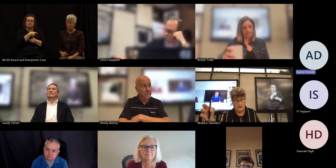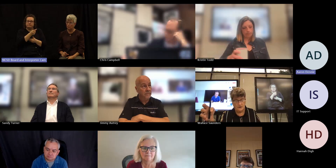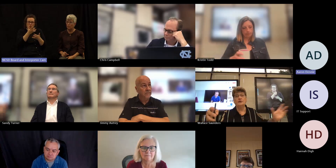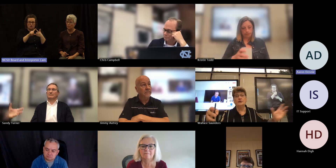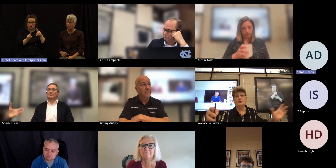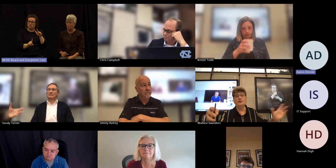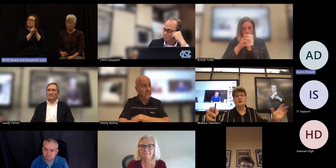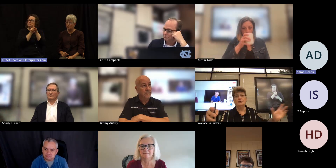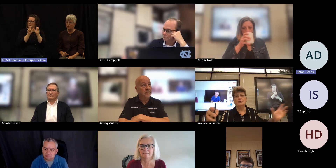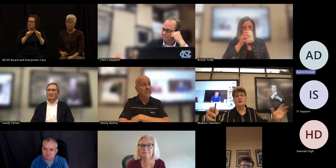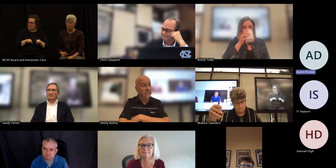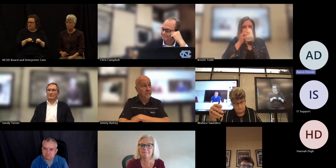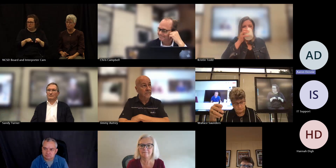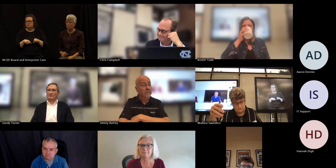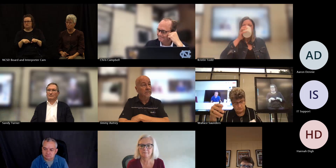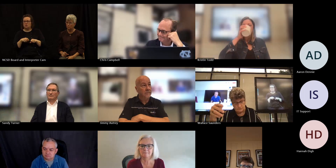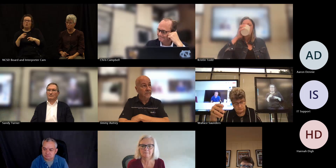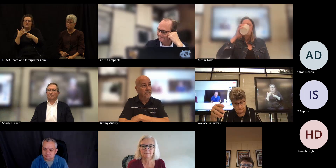I know Chris and I'll be there.